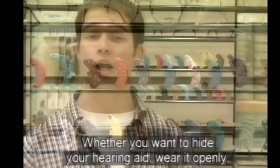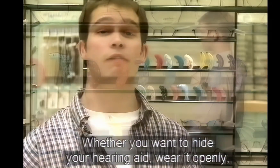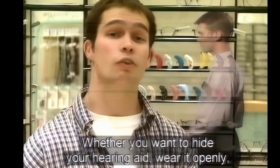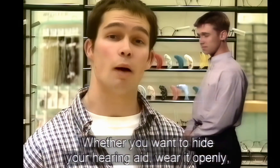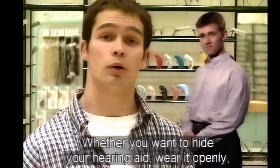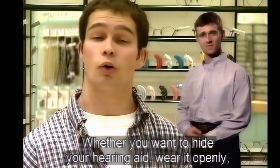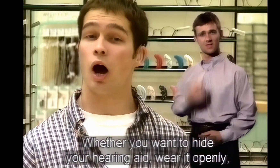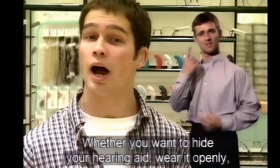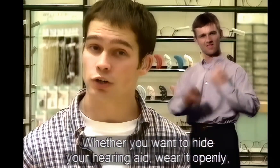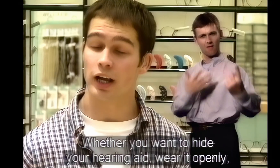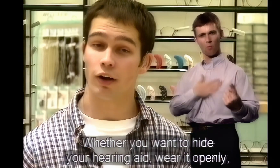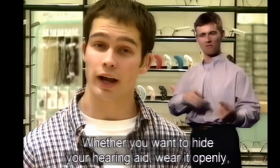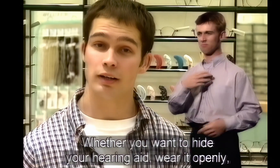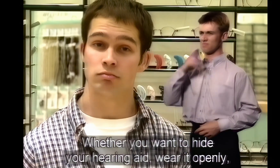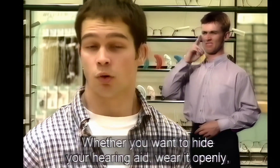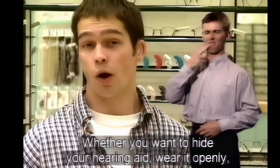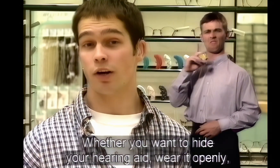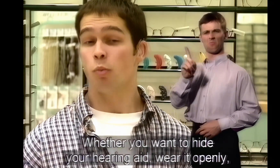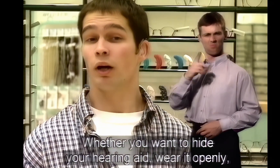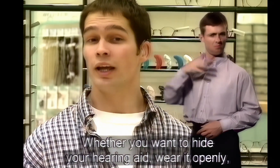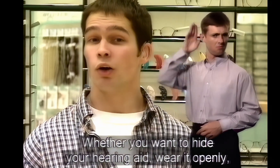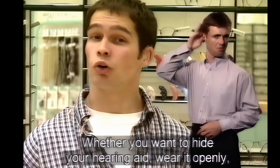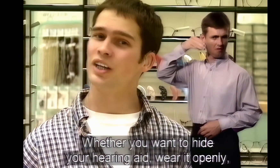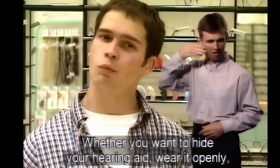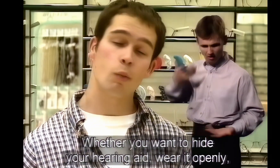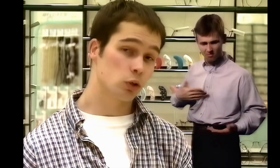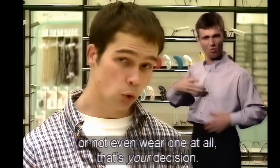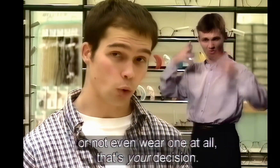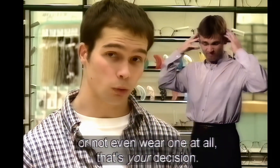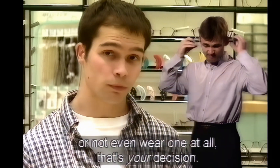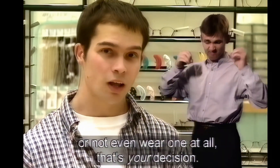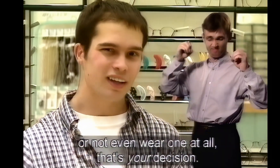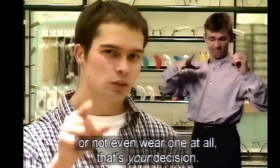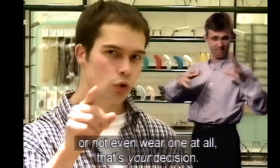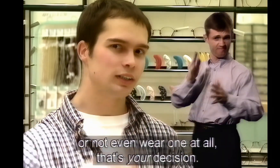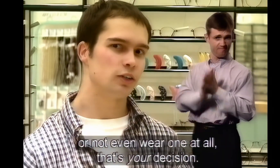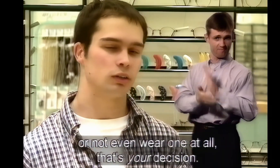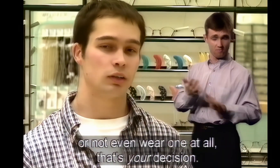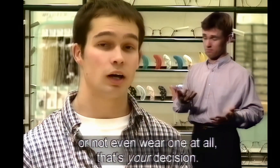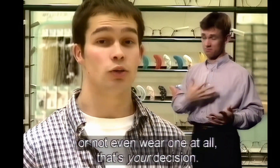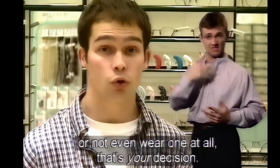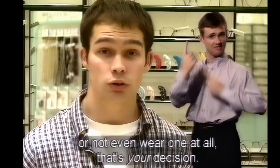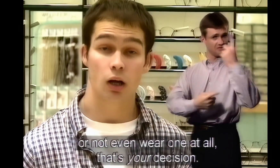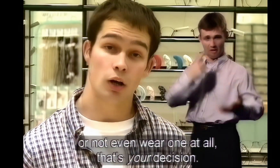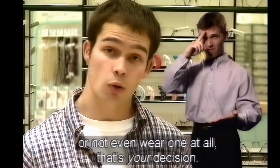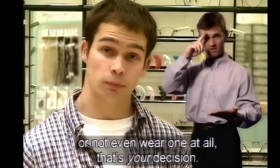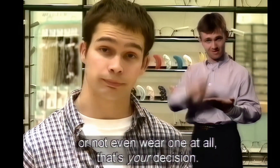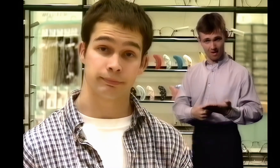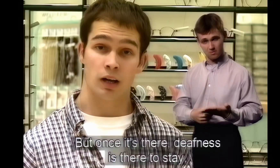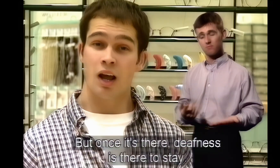cover up or hide your hearing aid, wear it openly or not even wear one at all, that is your decision and yours alone. But